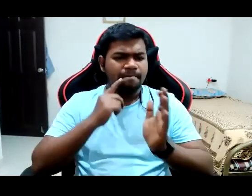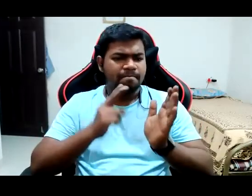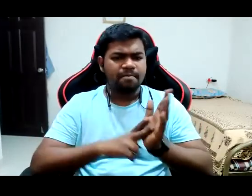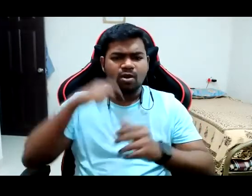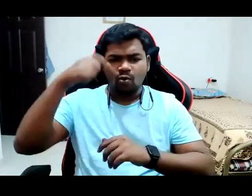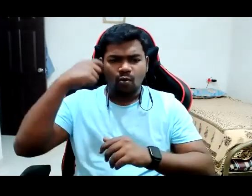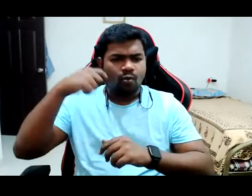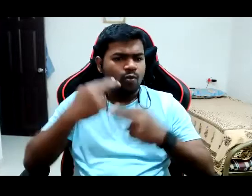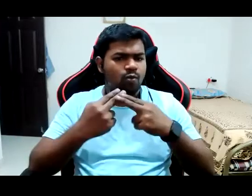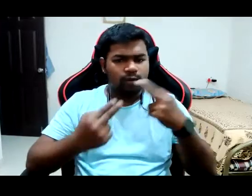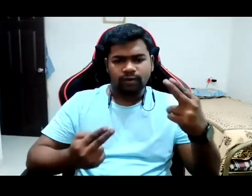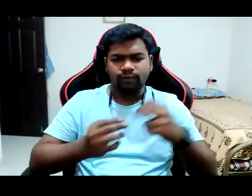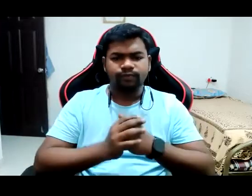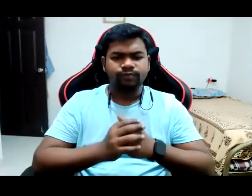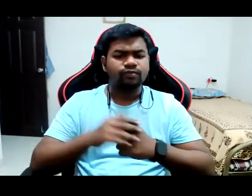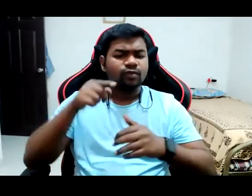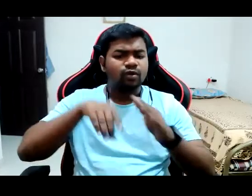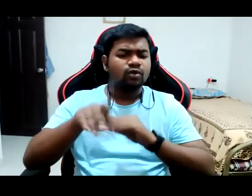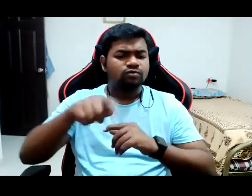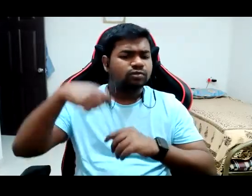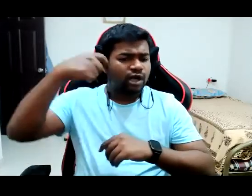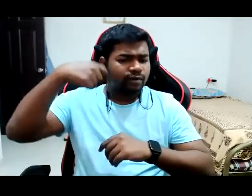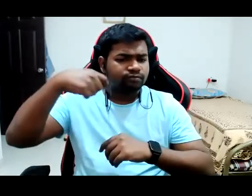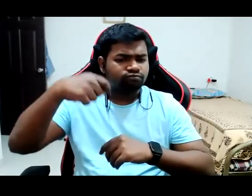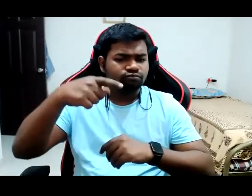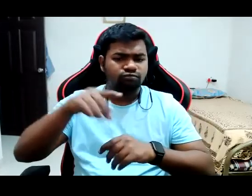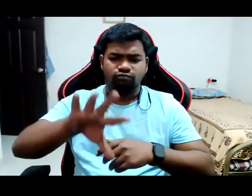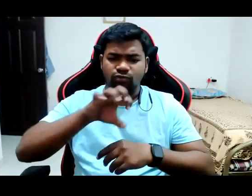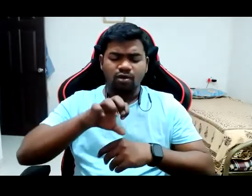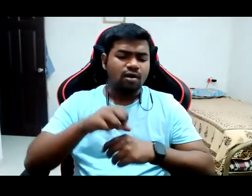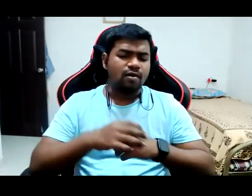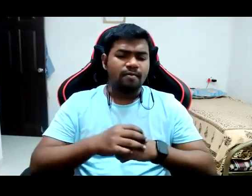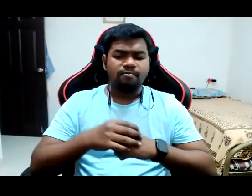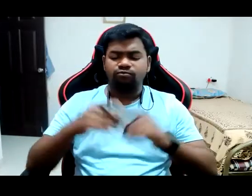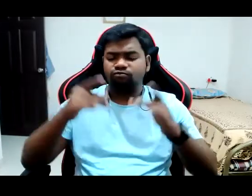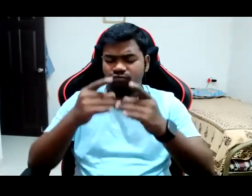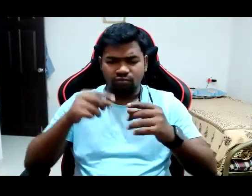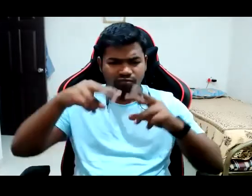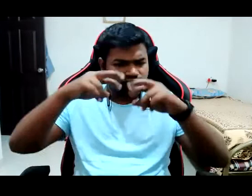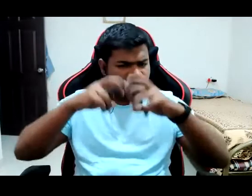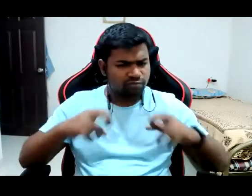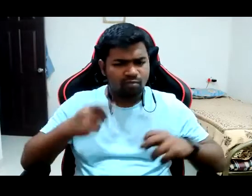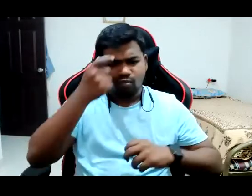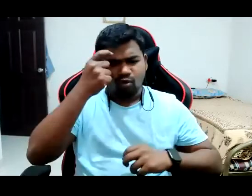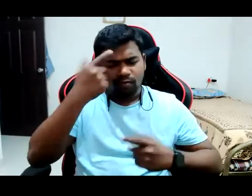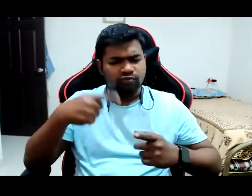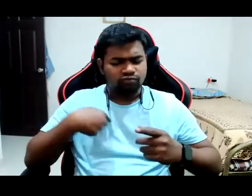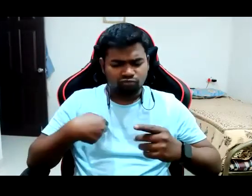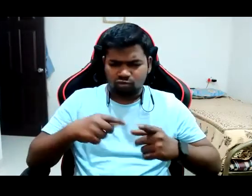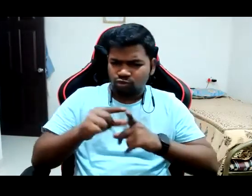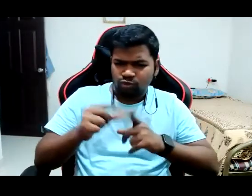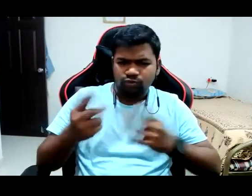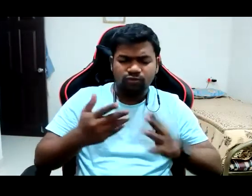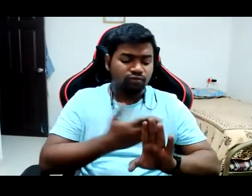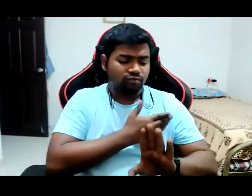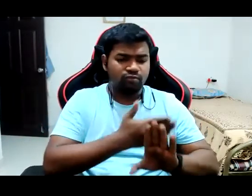this 3-minute video, we basically want you to record, a brief about what the problem is, what you're trying to do, what did you do, a